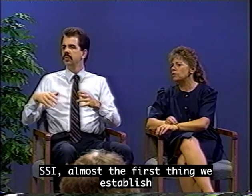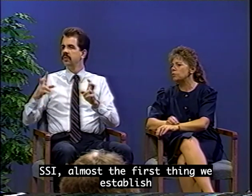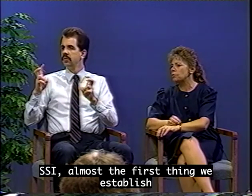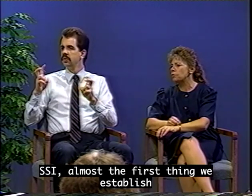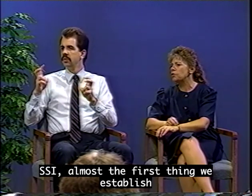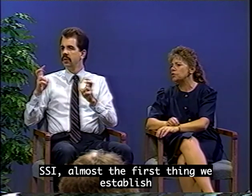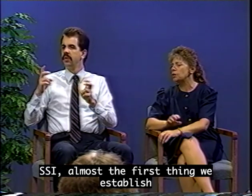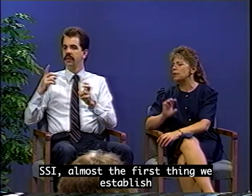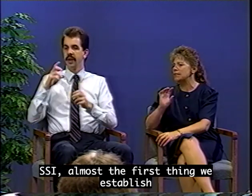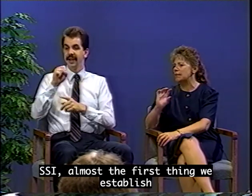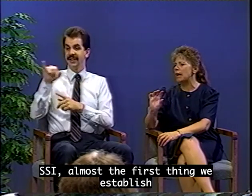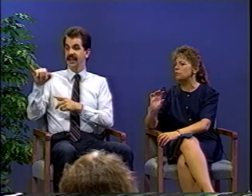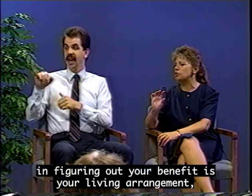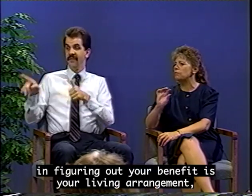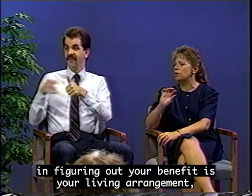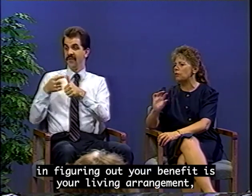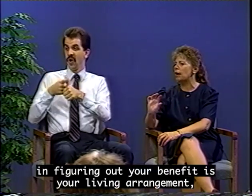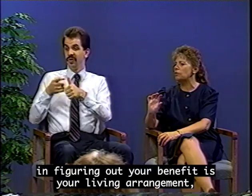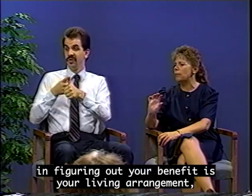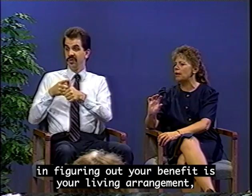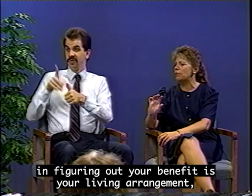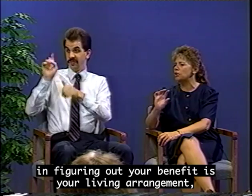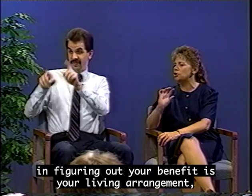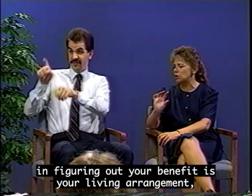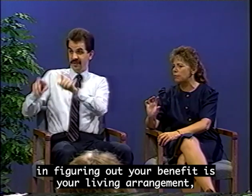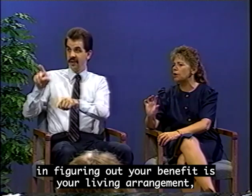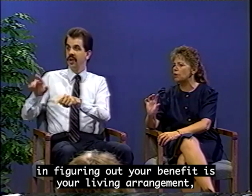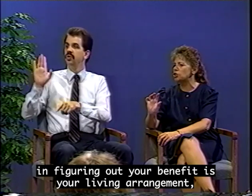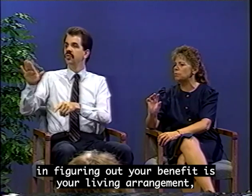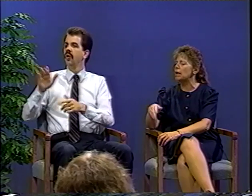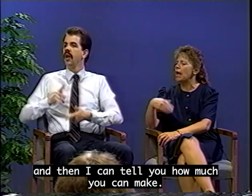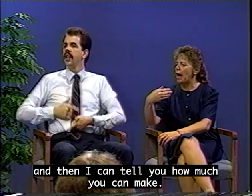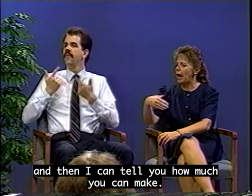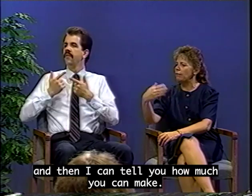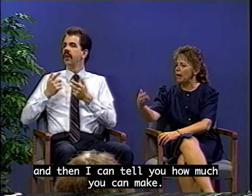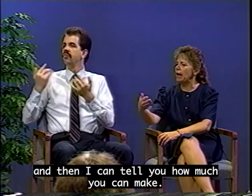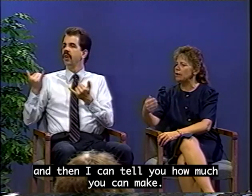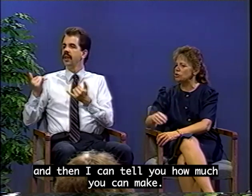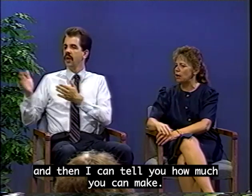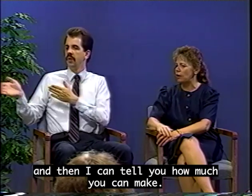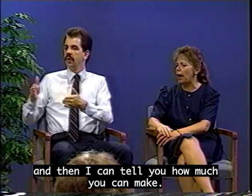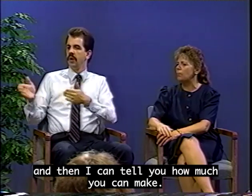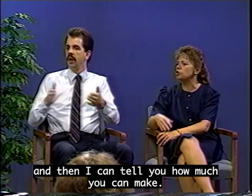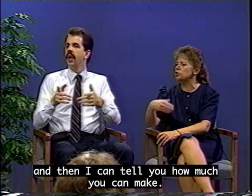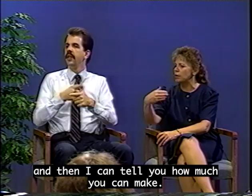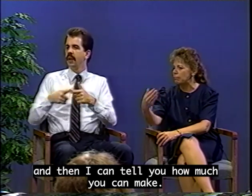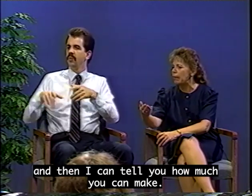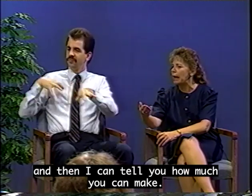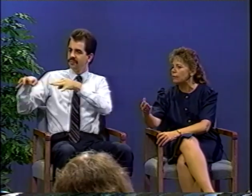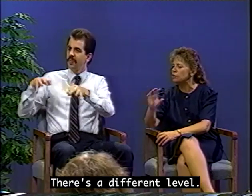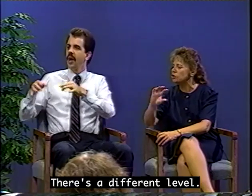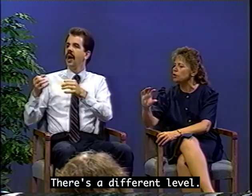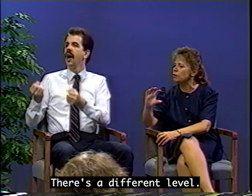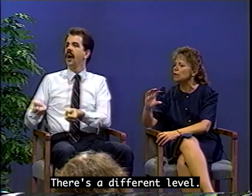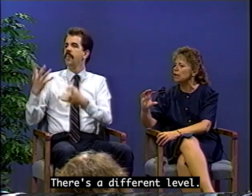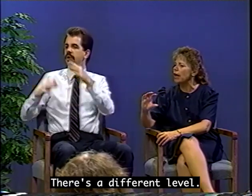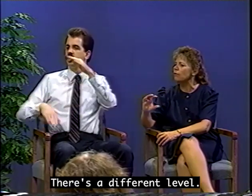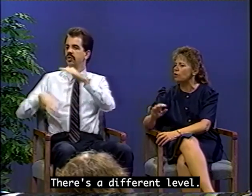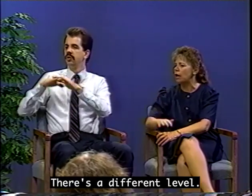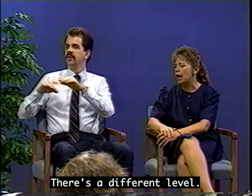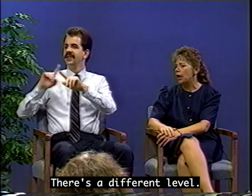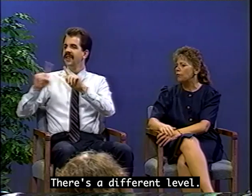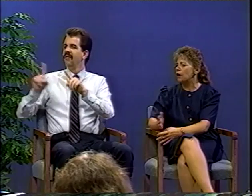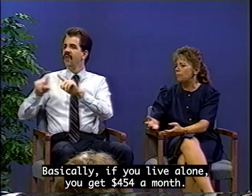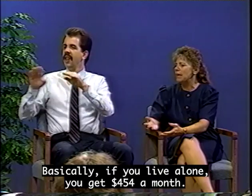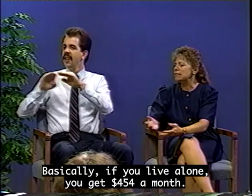SSI, the first thing we establish in figuring out your benefit is your living arrangement, and then I can tell you how much you can make. There's a different